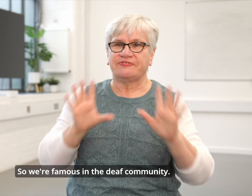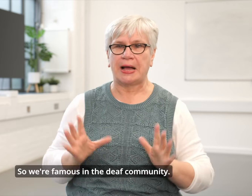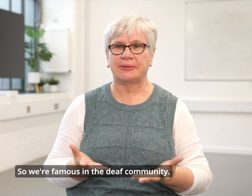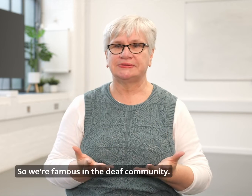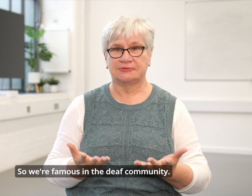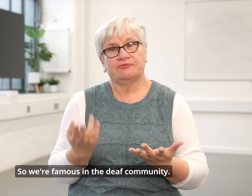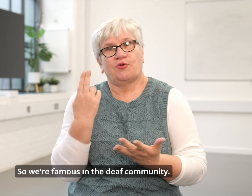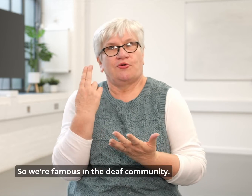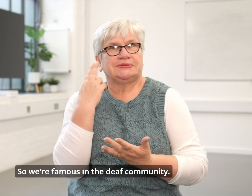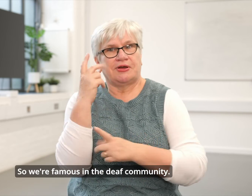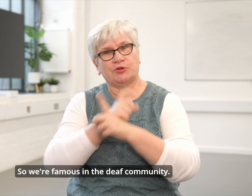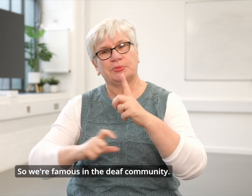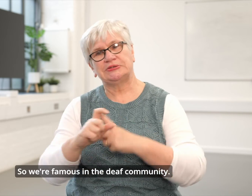we're famous in the deaf community.